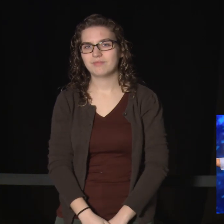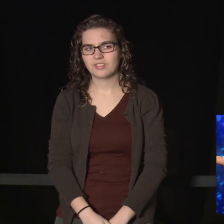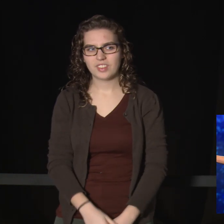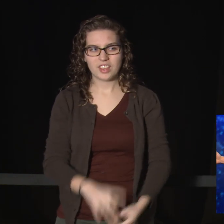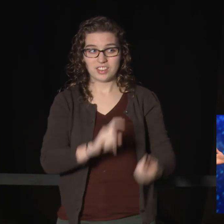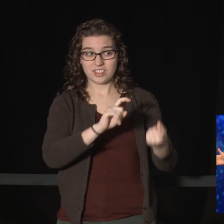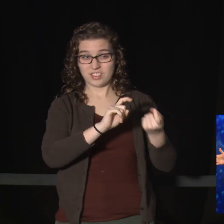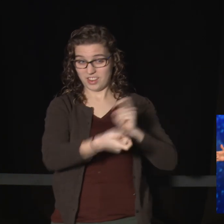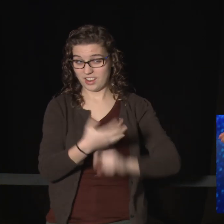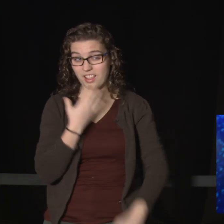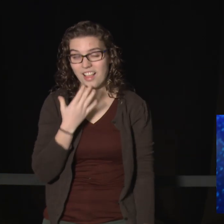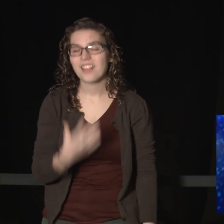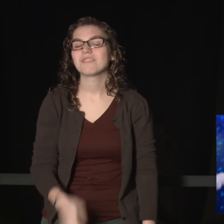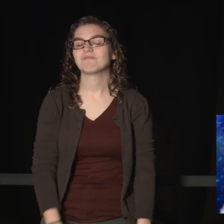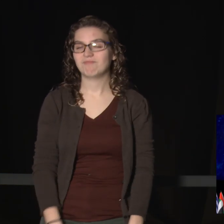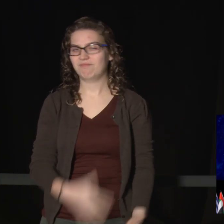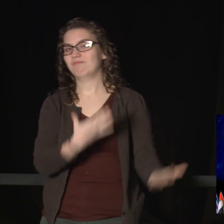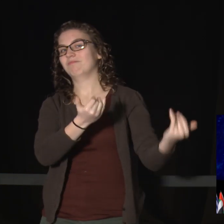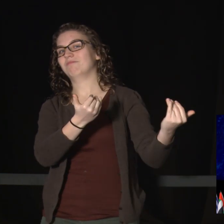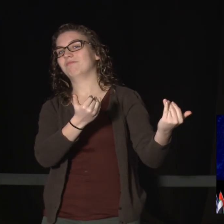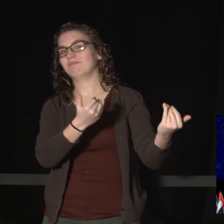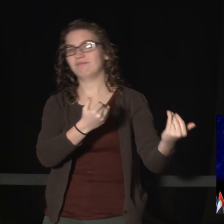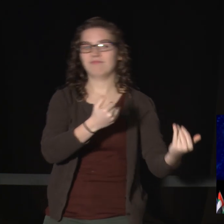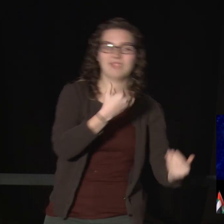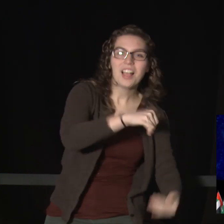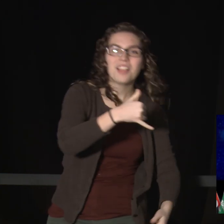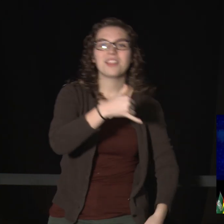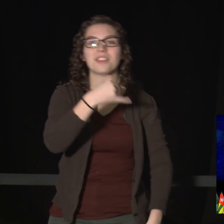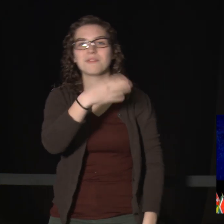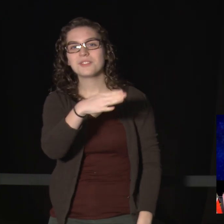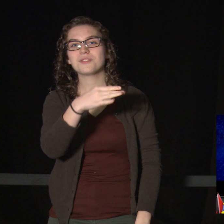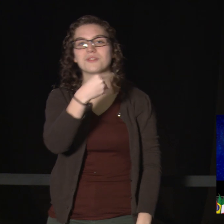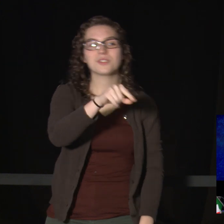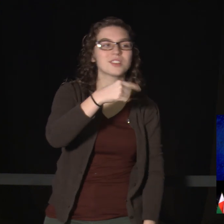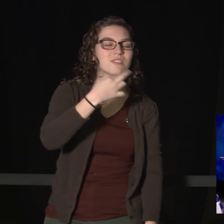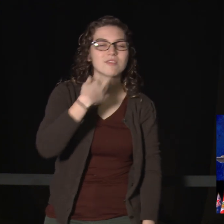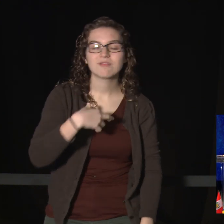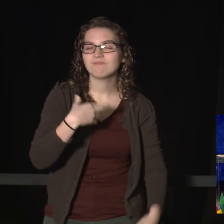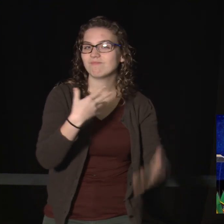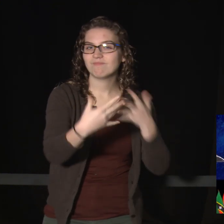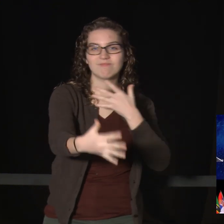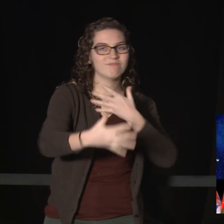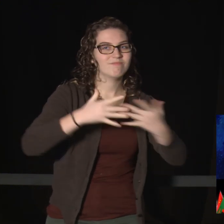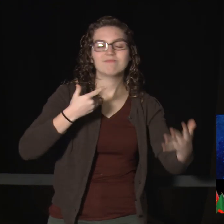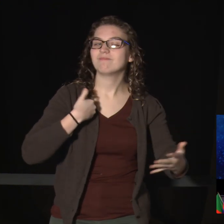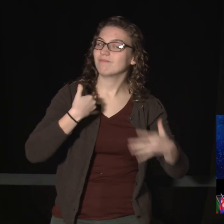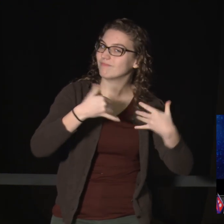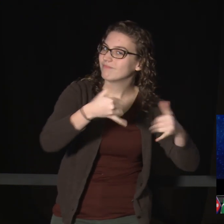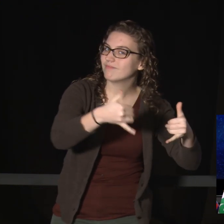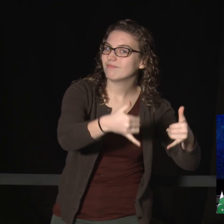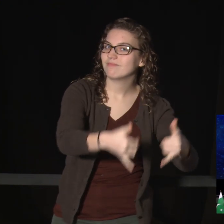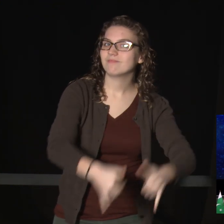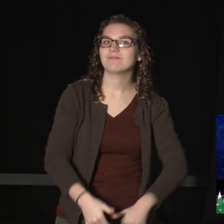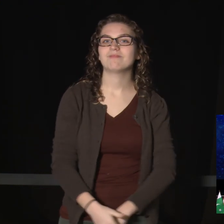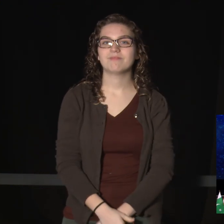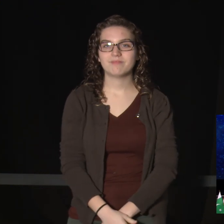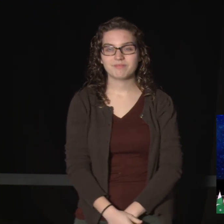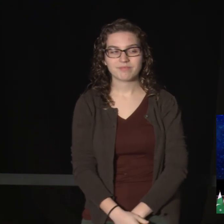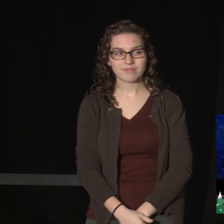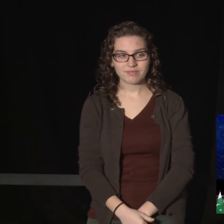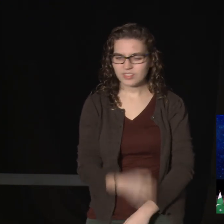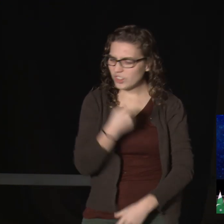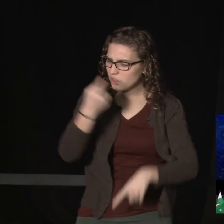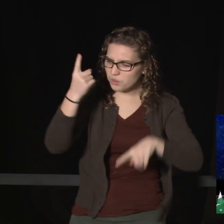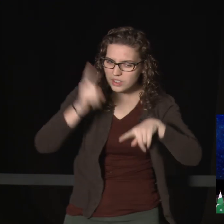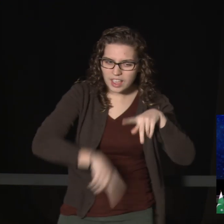Change the color on me. Yellow, blue, green, or red, I'll play. You